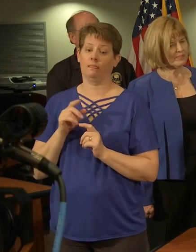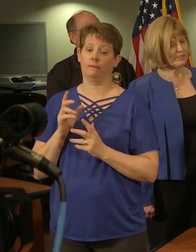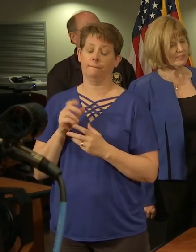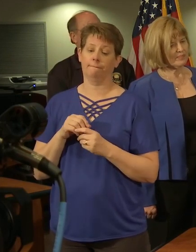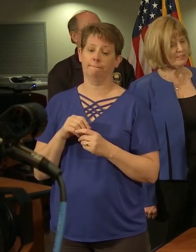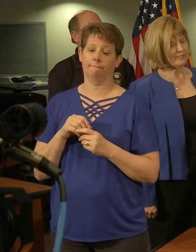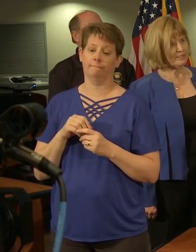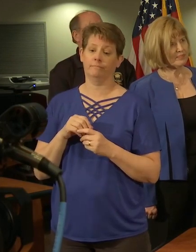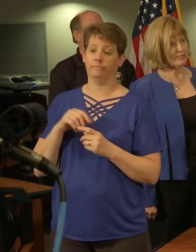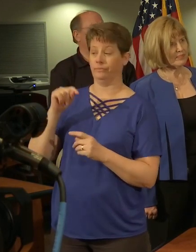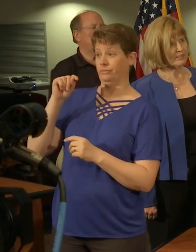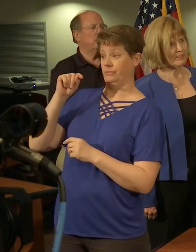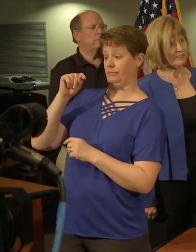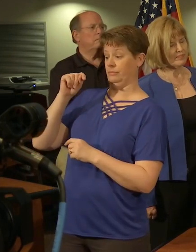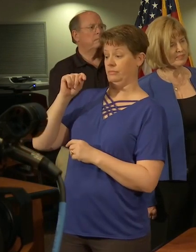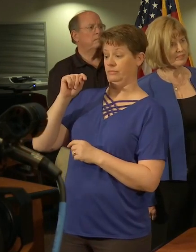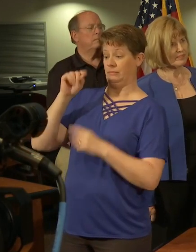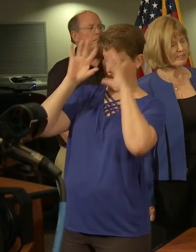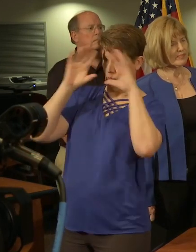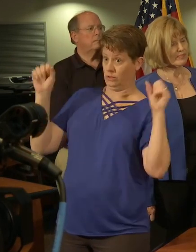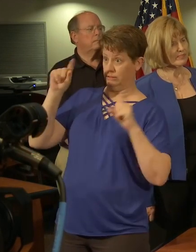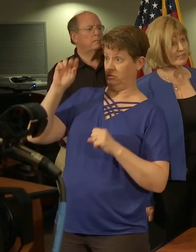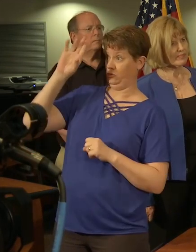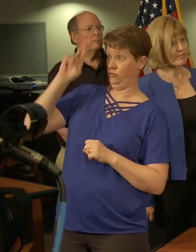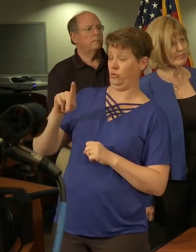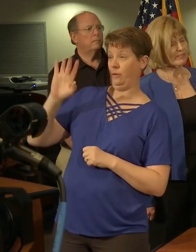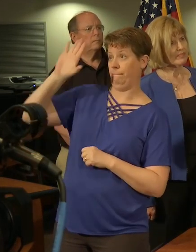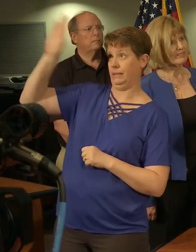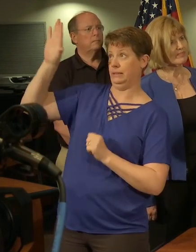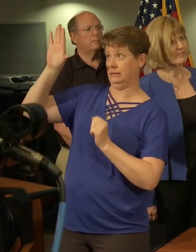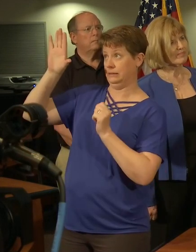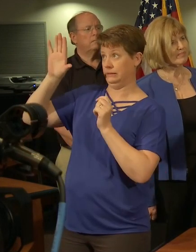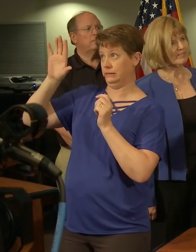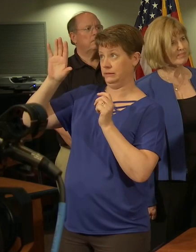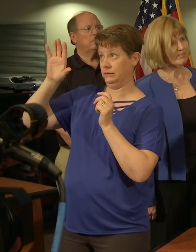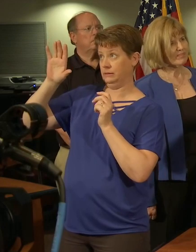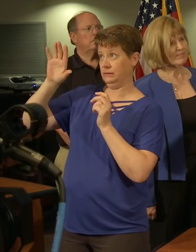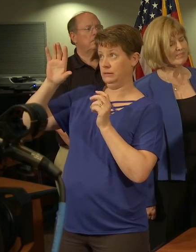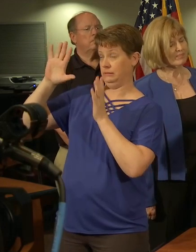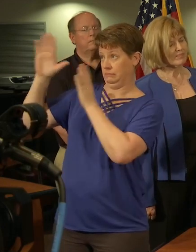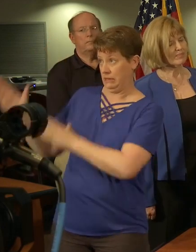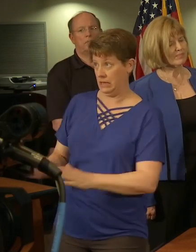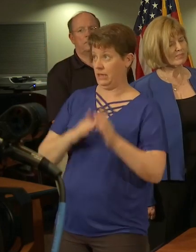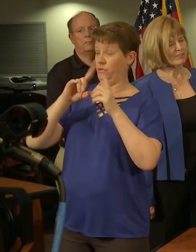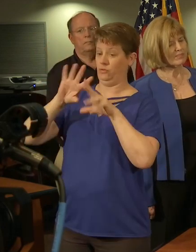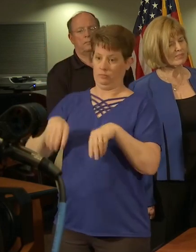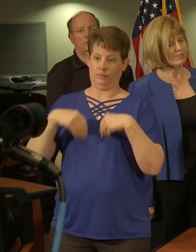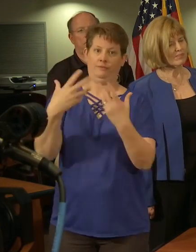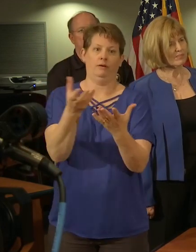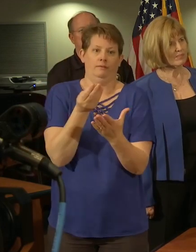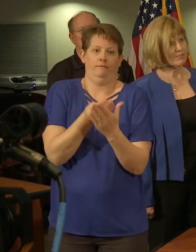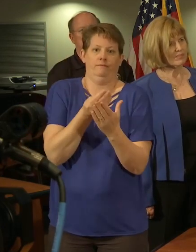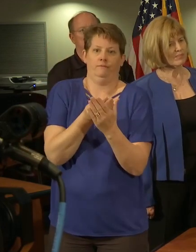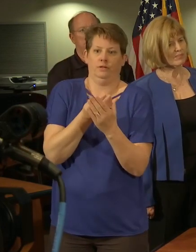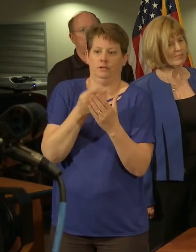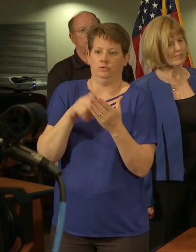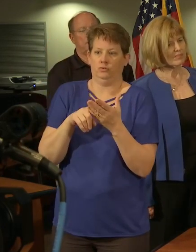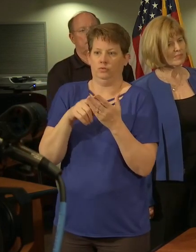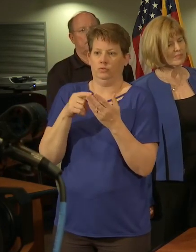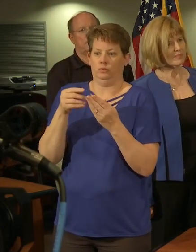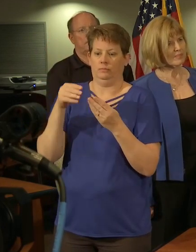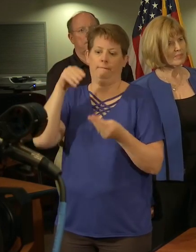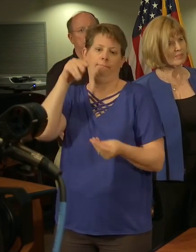the Trump administration, is making plans to provide funds to compensate or